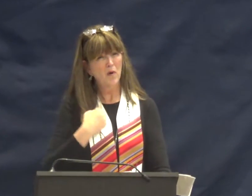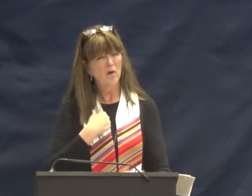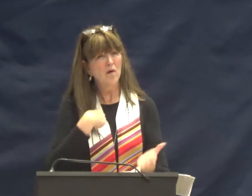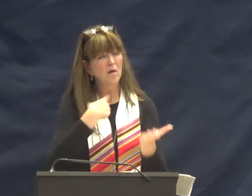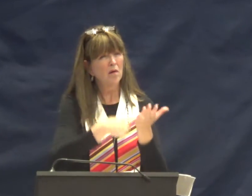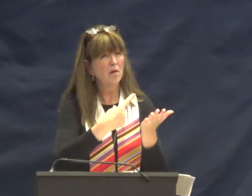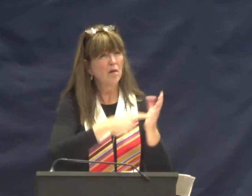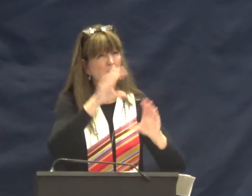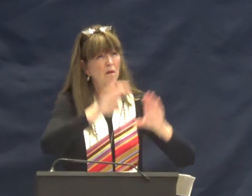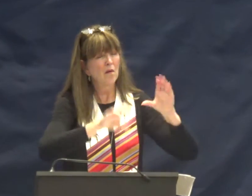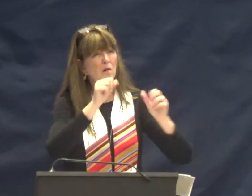right?